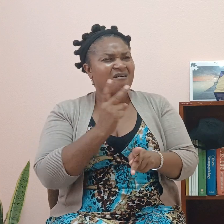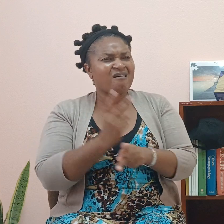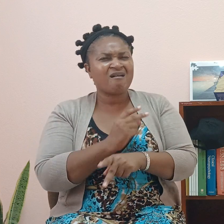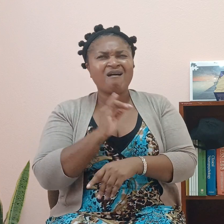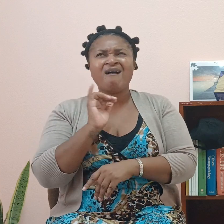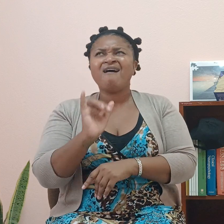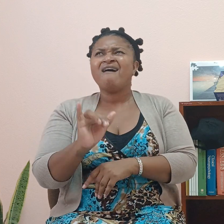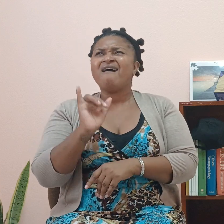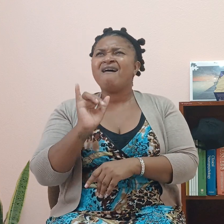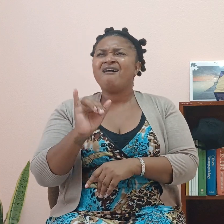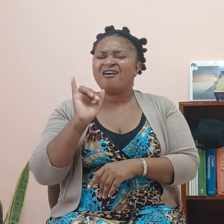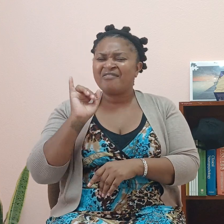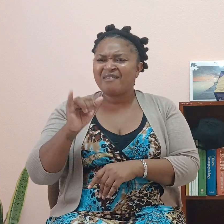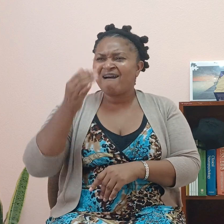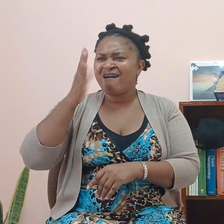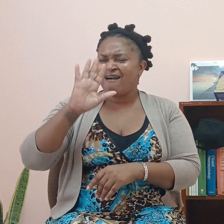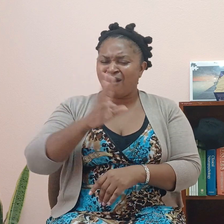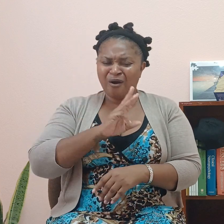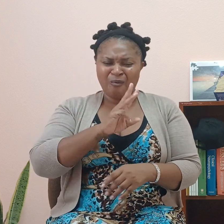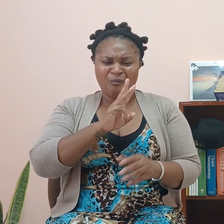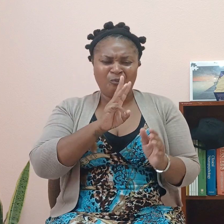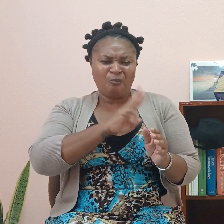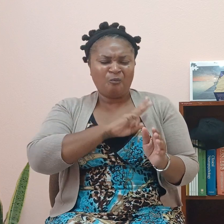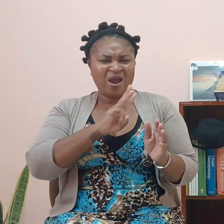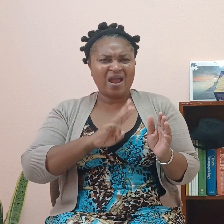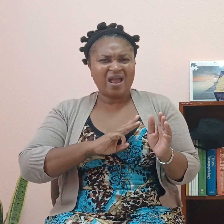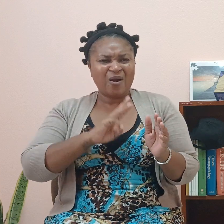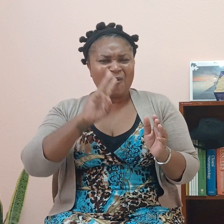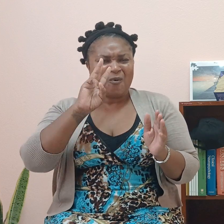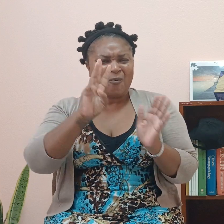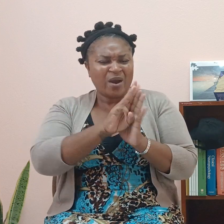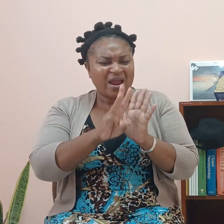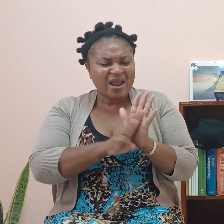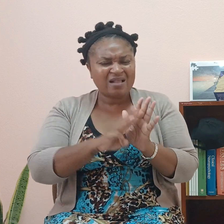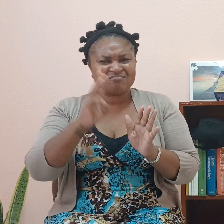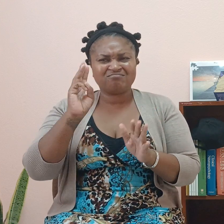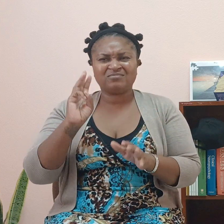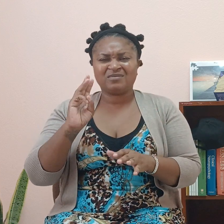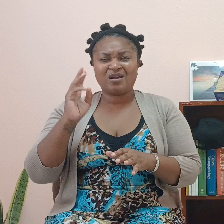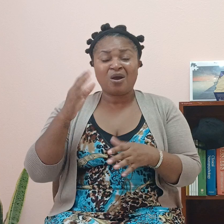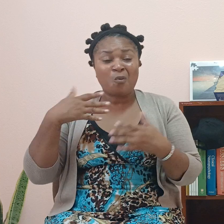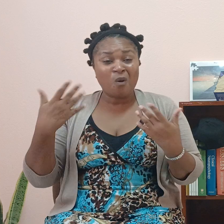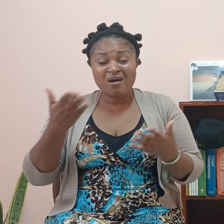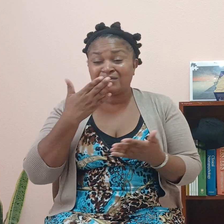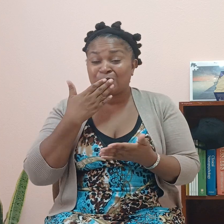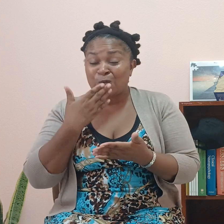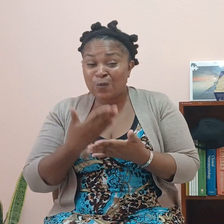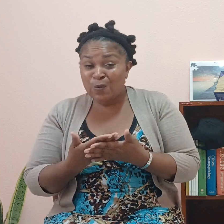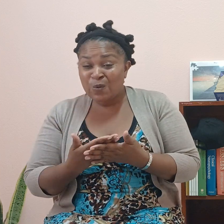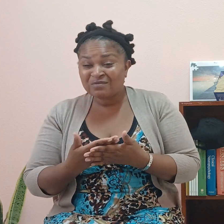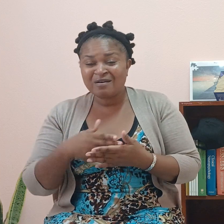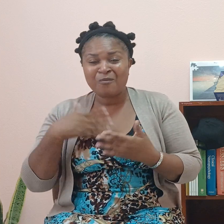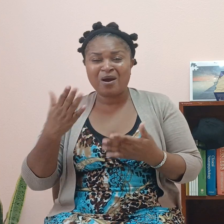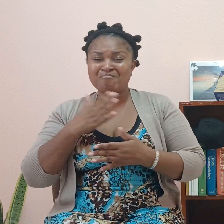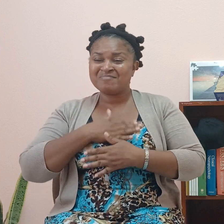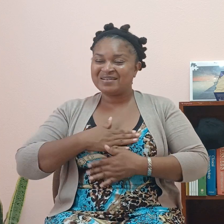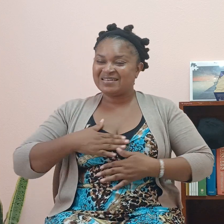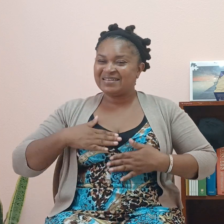will is, what is good and pleasing and mature.